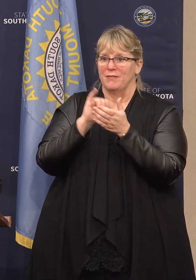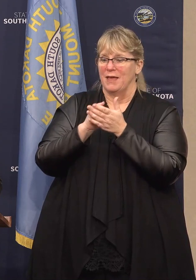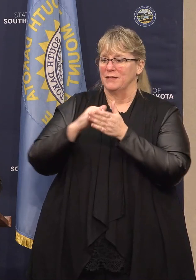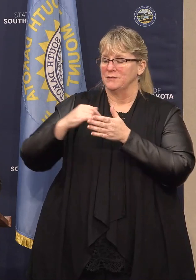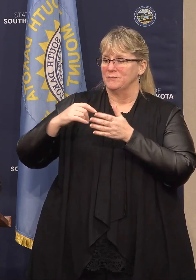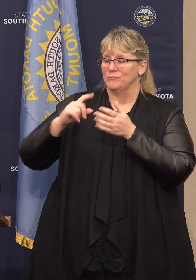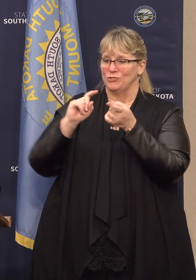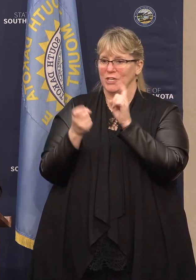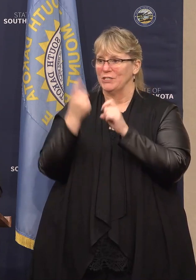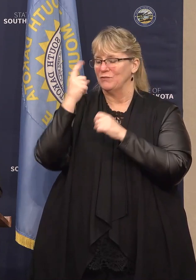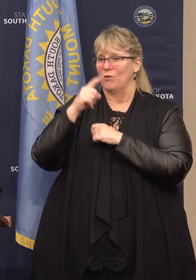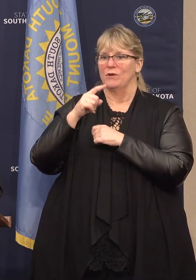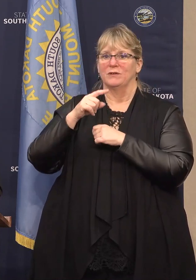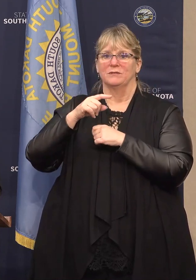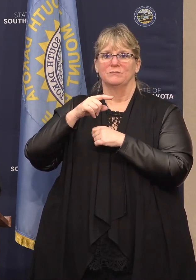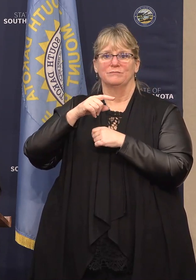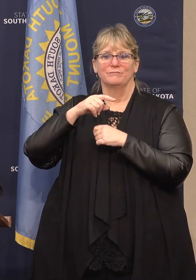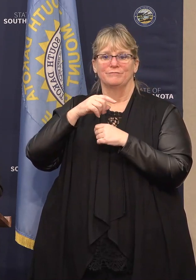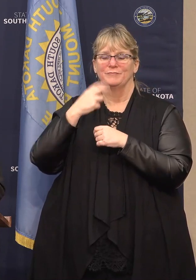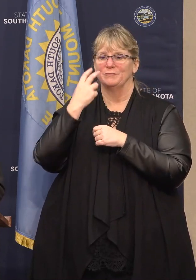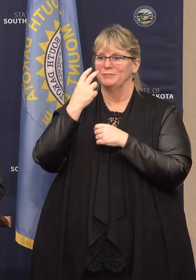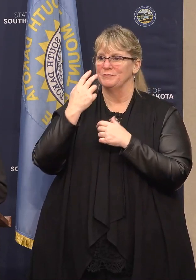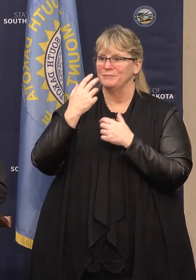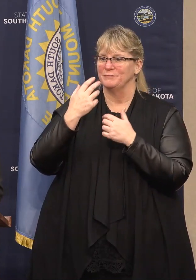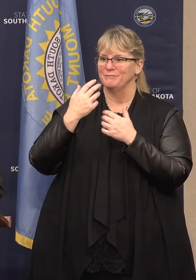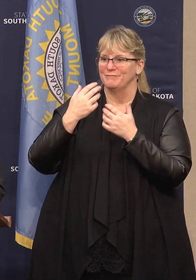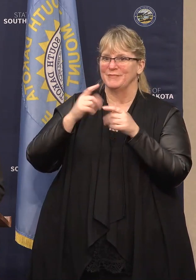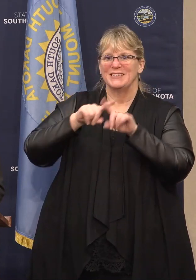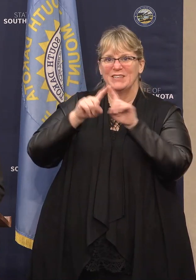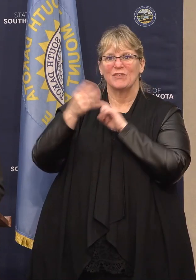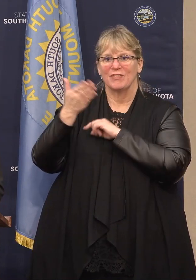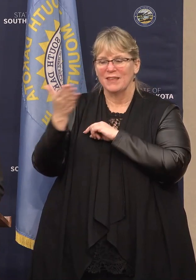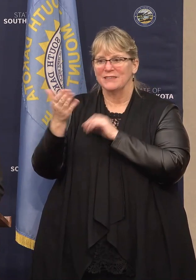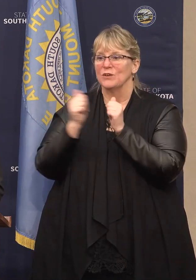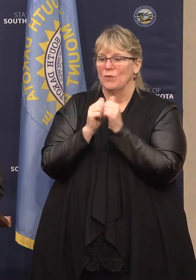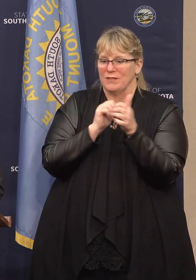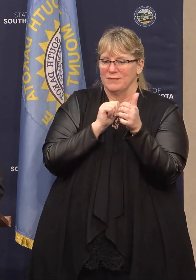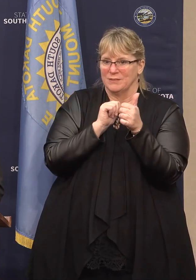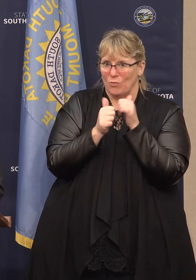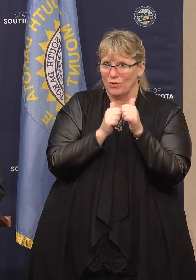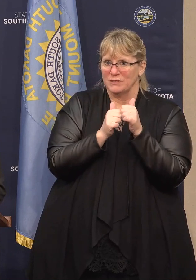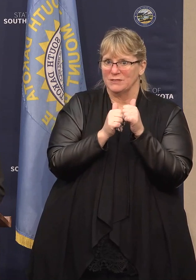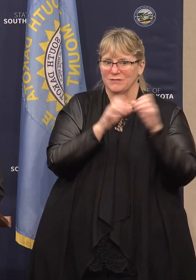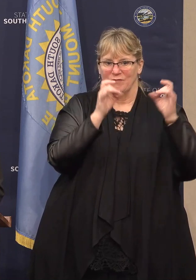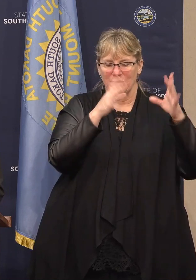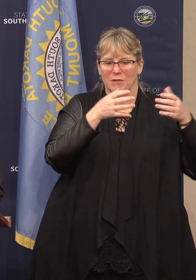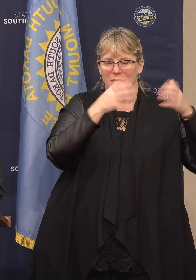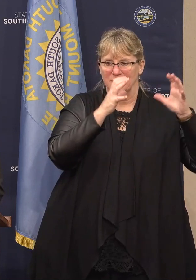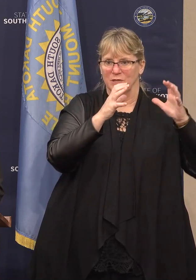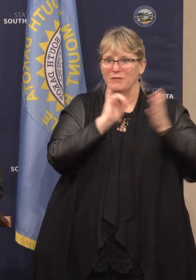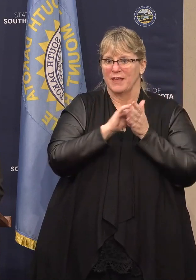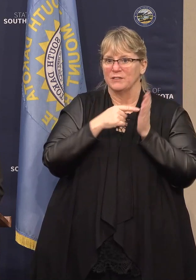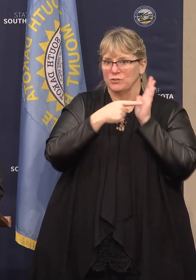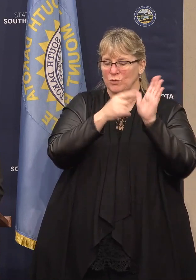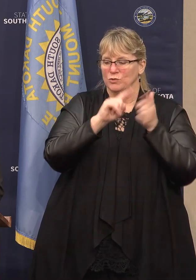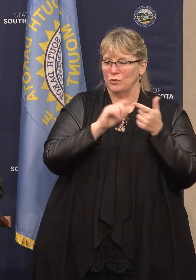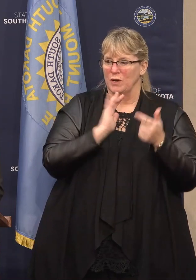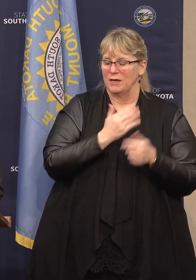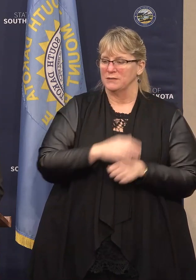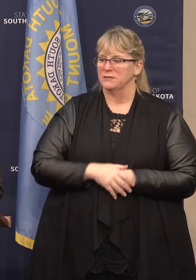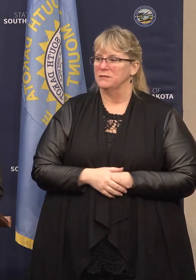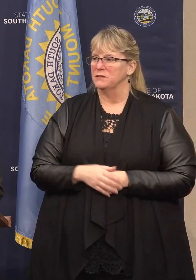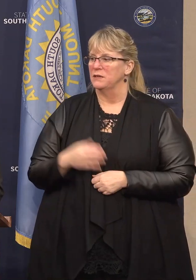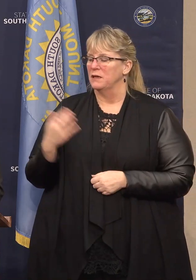academic speech competitions. But in athletics, it does matter. So- Biology and science has proven that to us. And the State High School